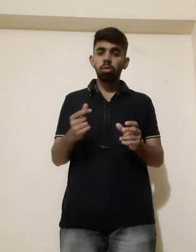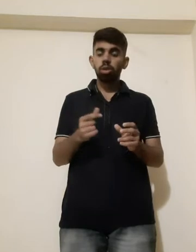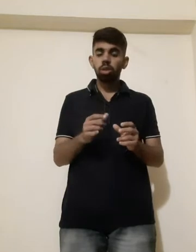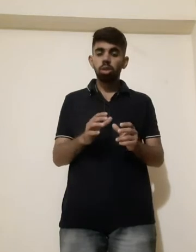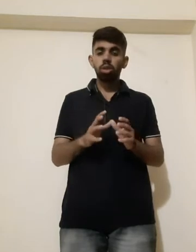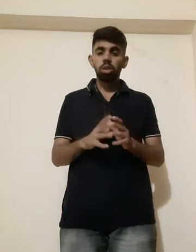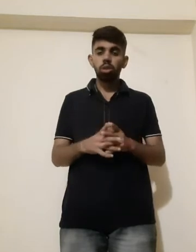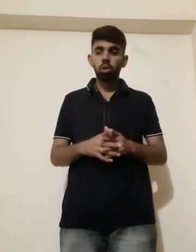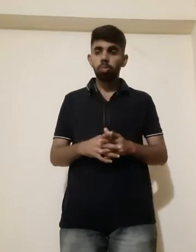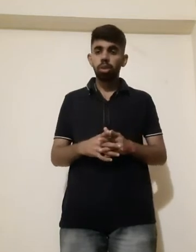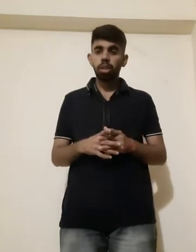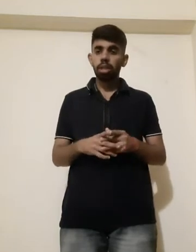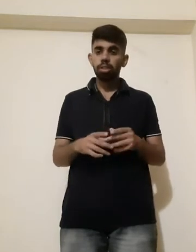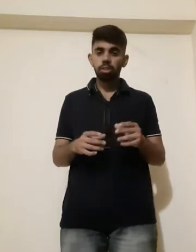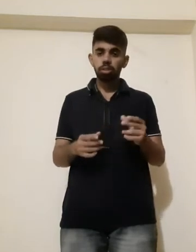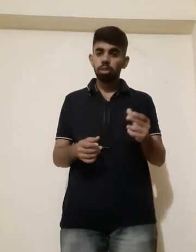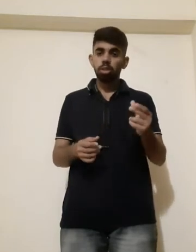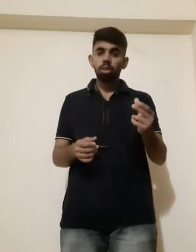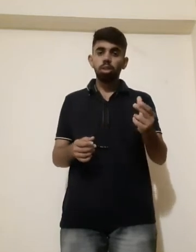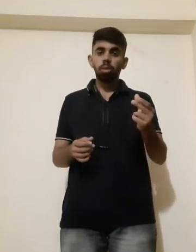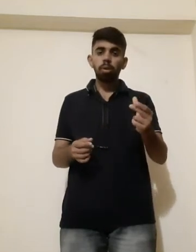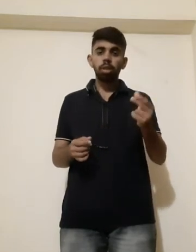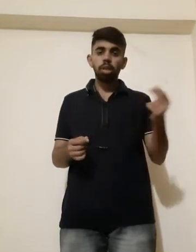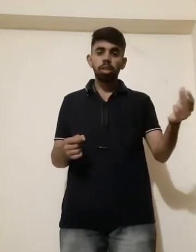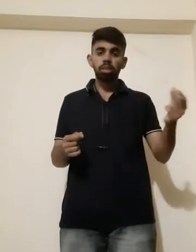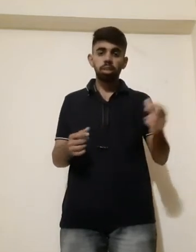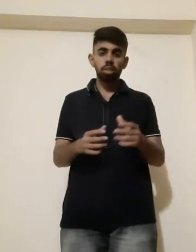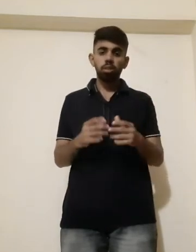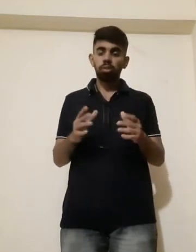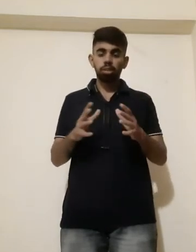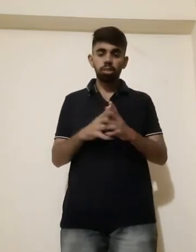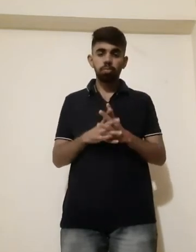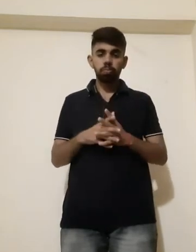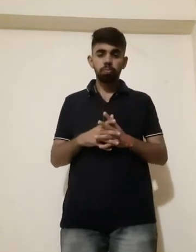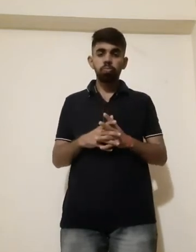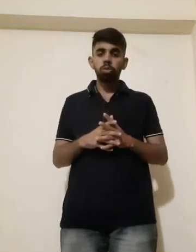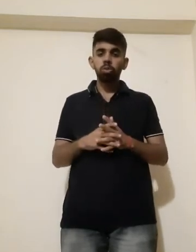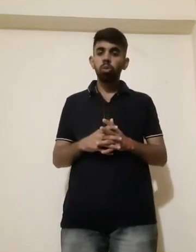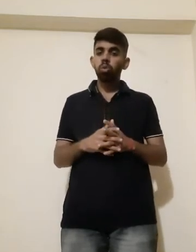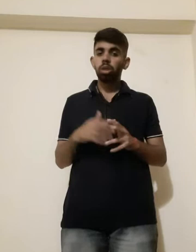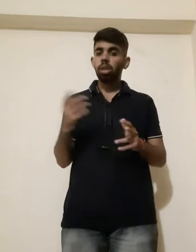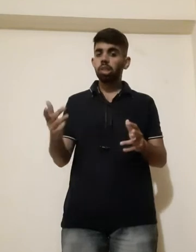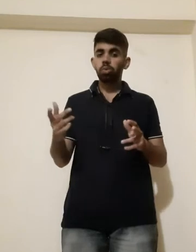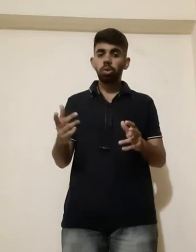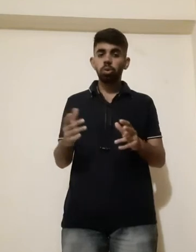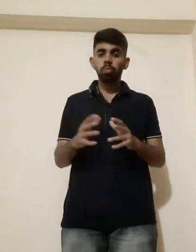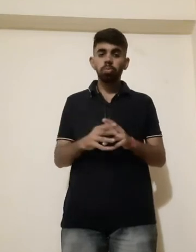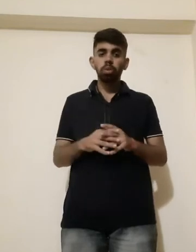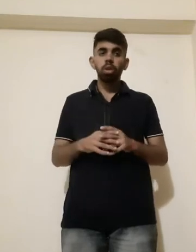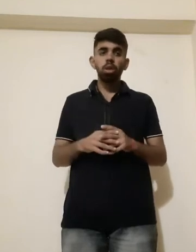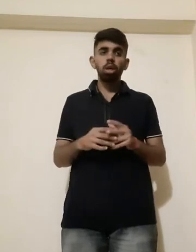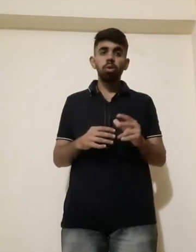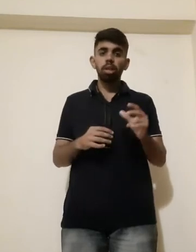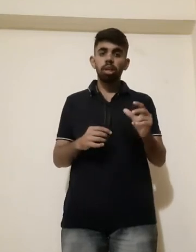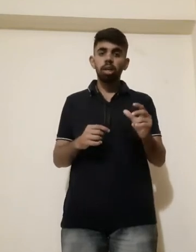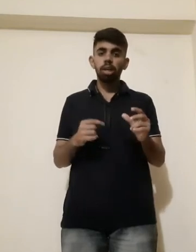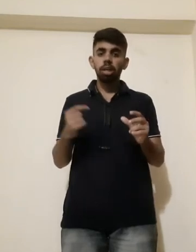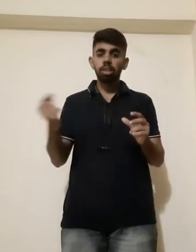our topic, that is method and constructor difference. So in last video I had